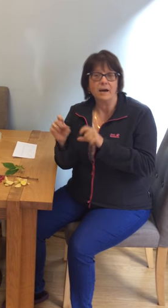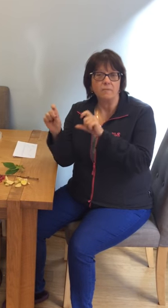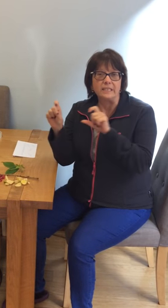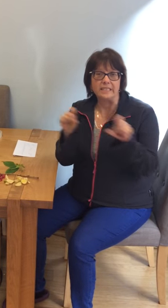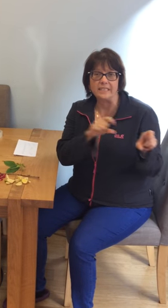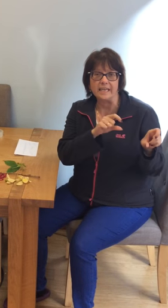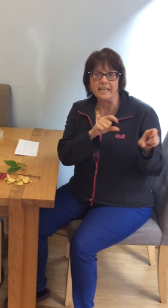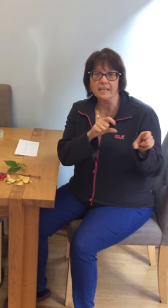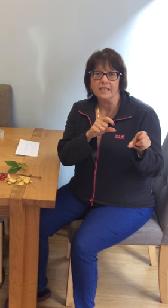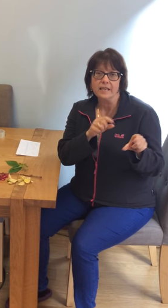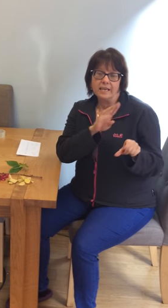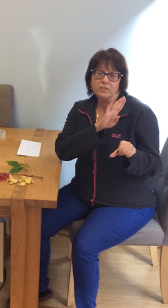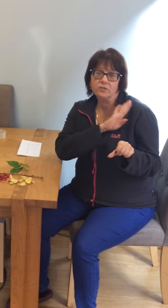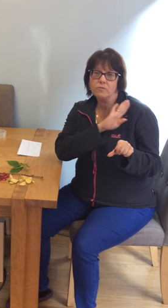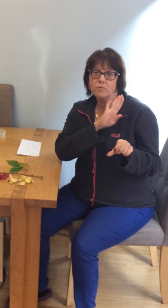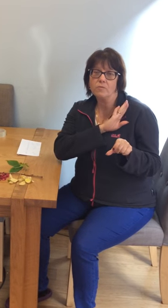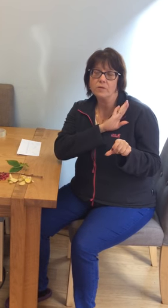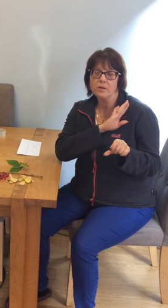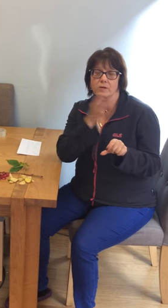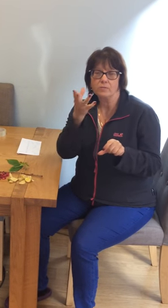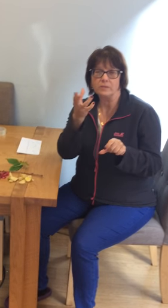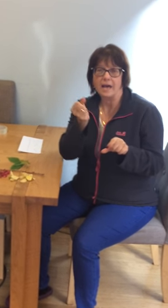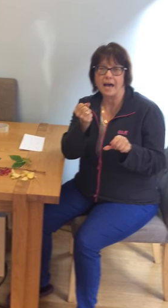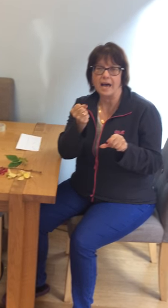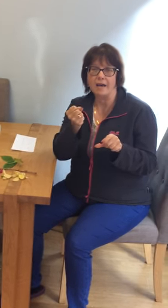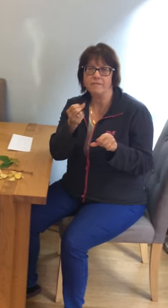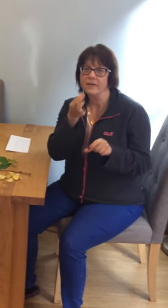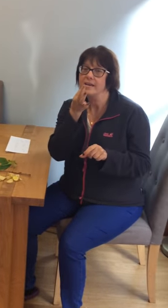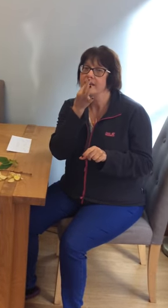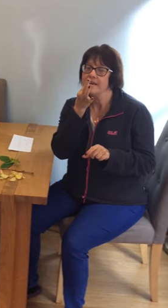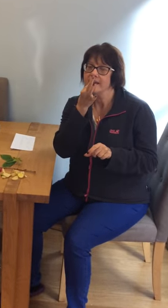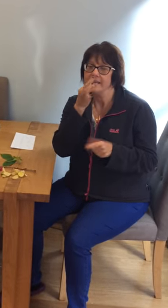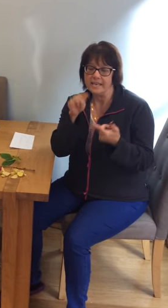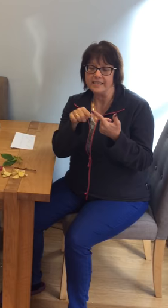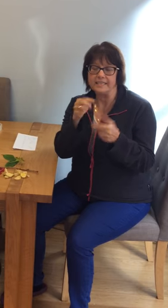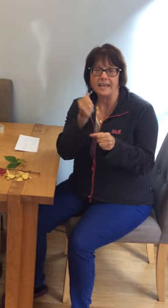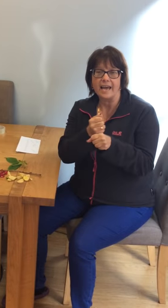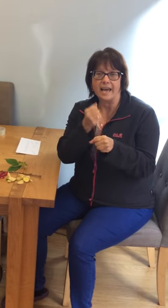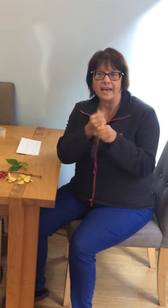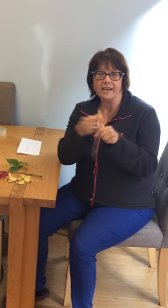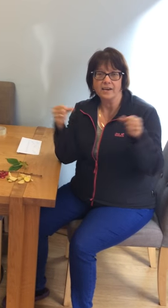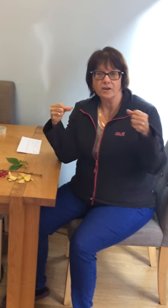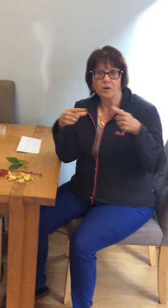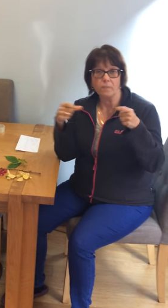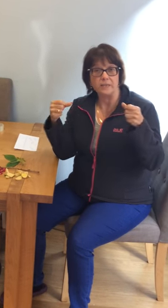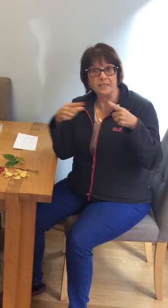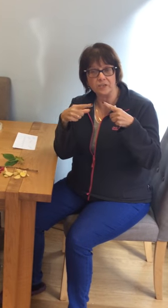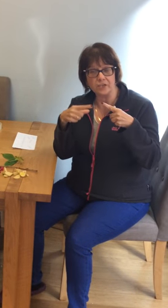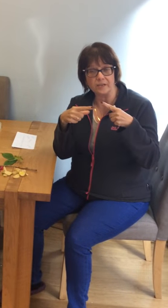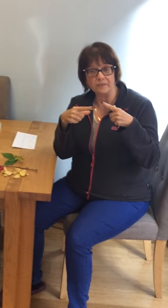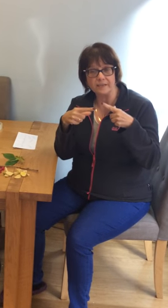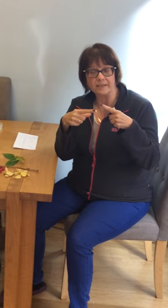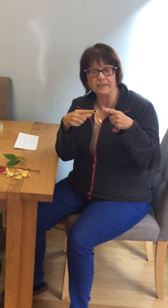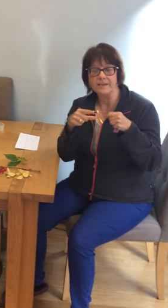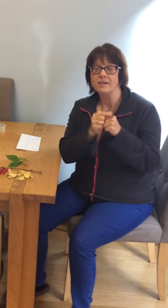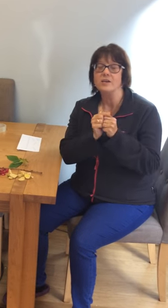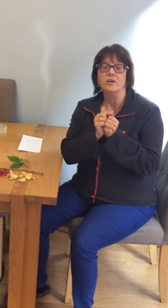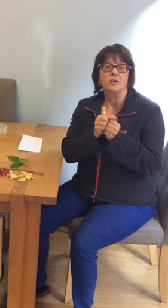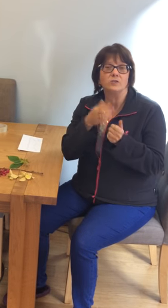we're still in school going to have an Easter egg competition. So